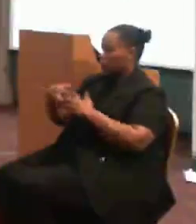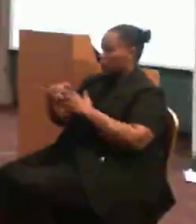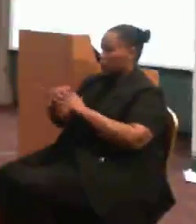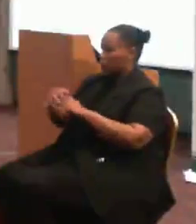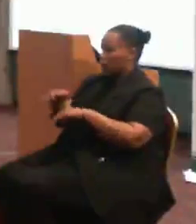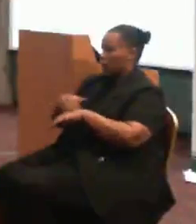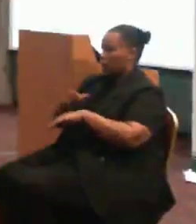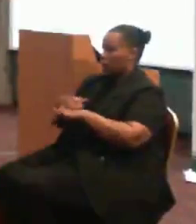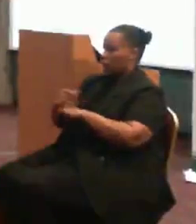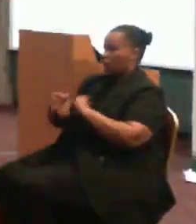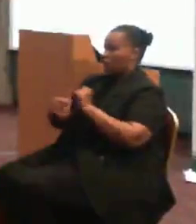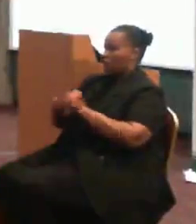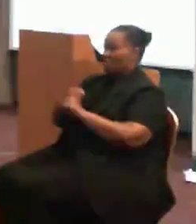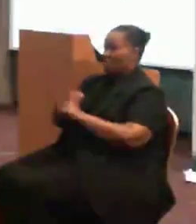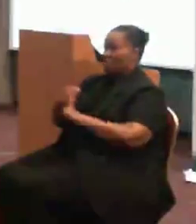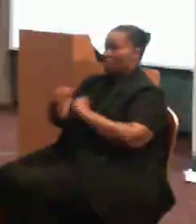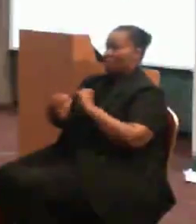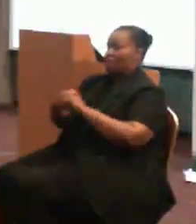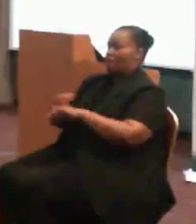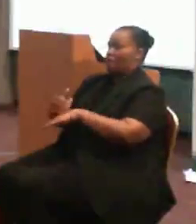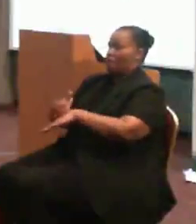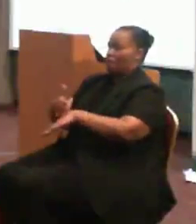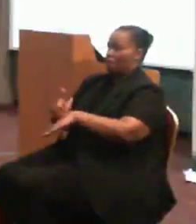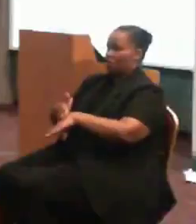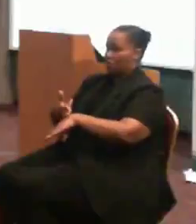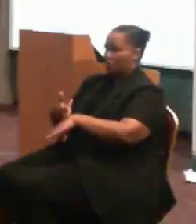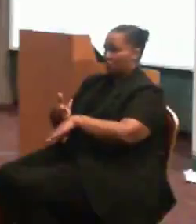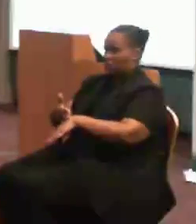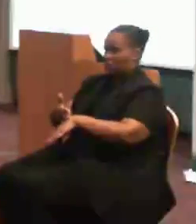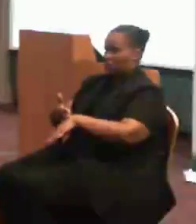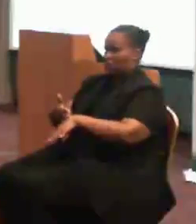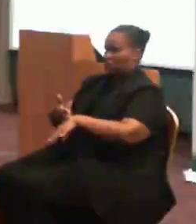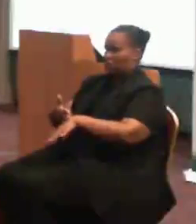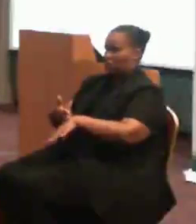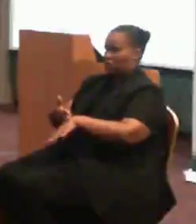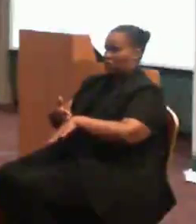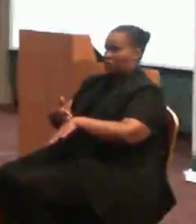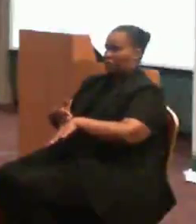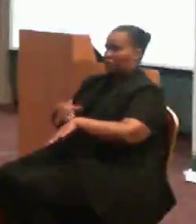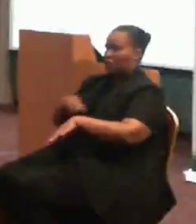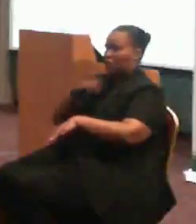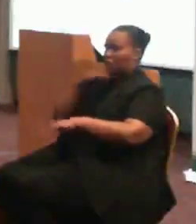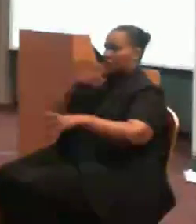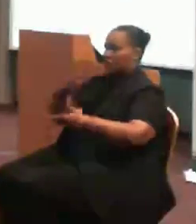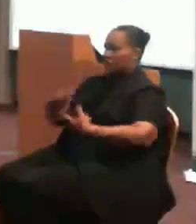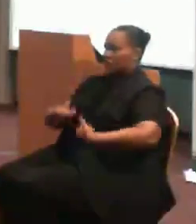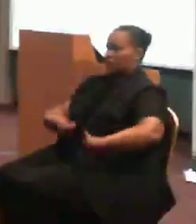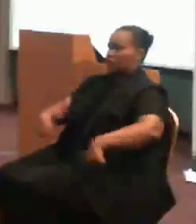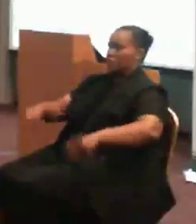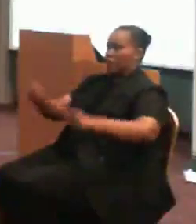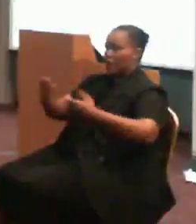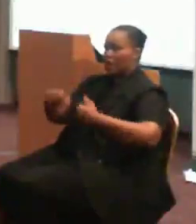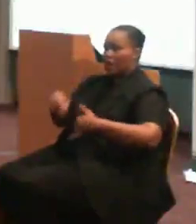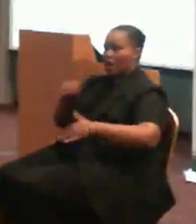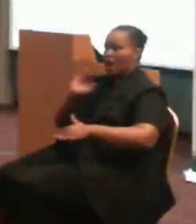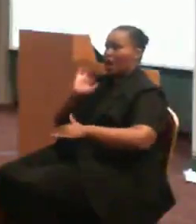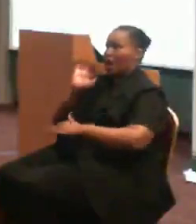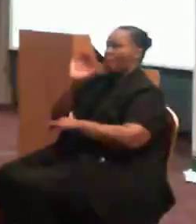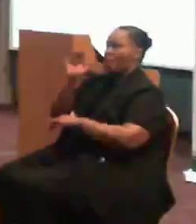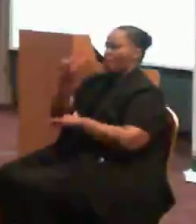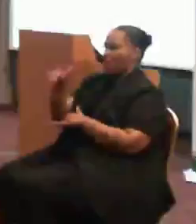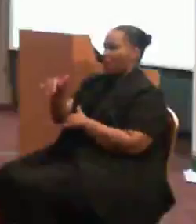years later than was scheduled, and the huge overspending, and suddenly you